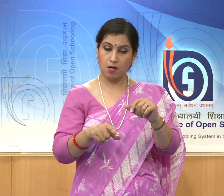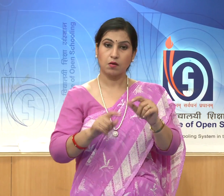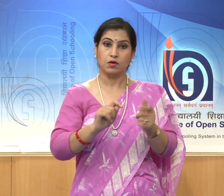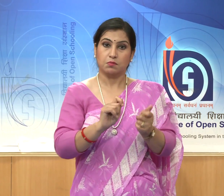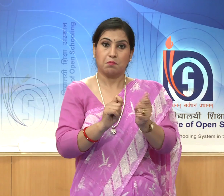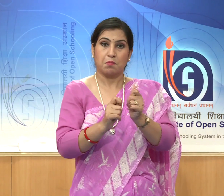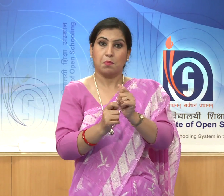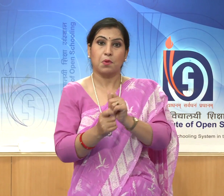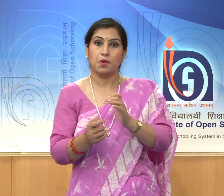became